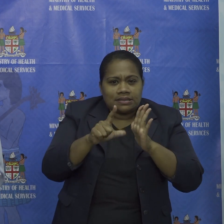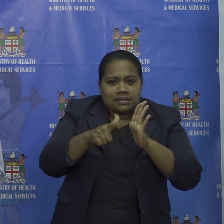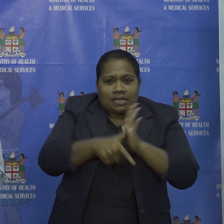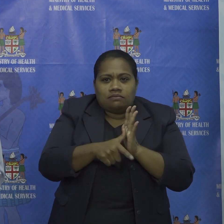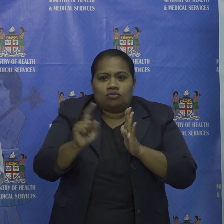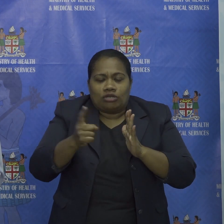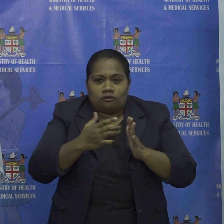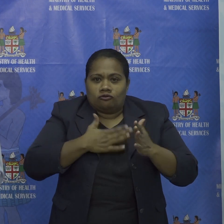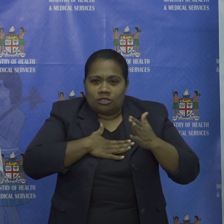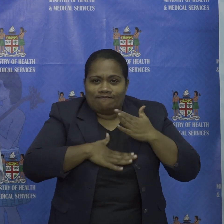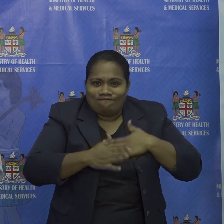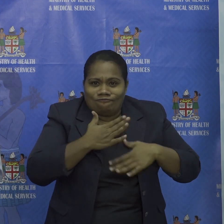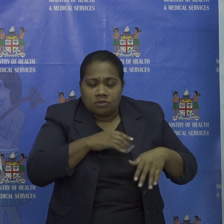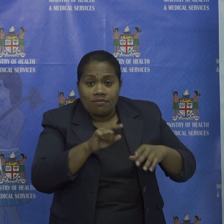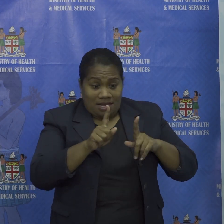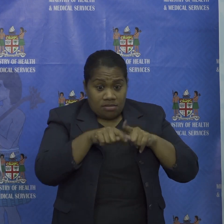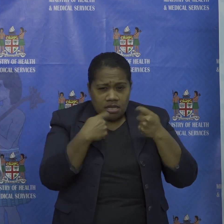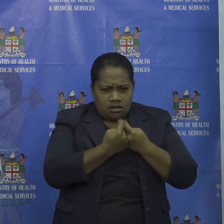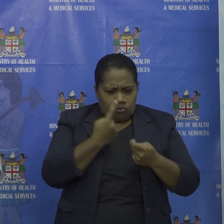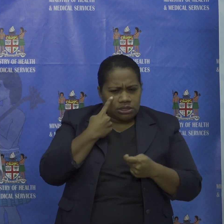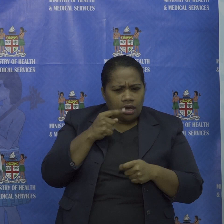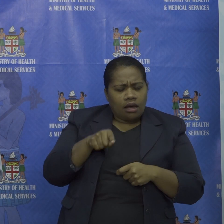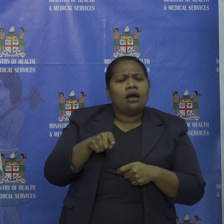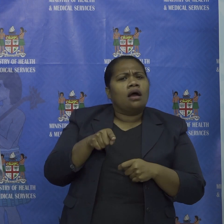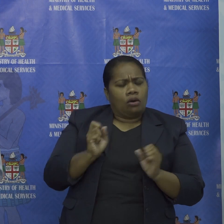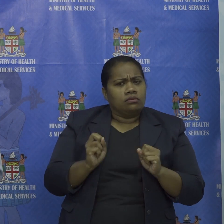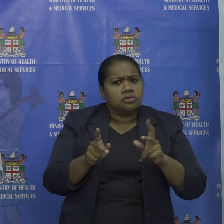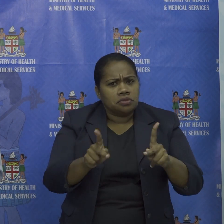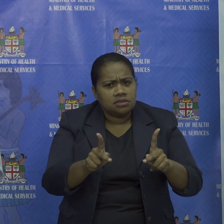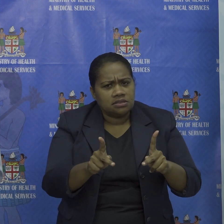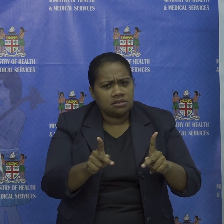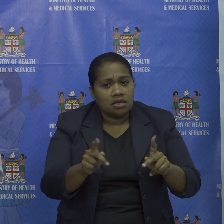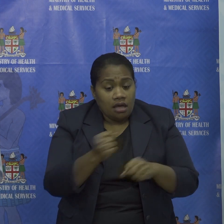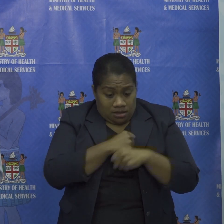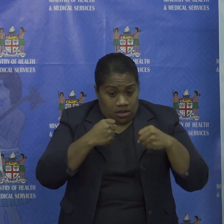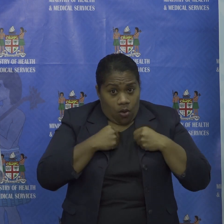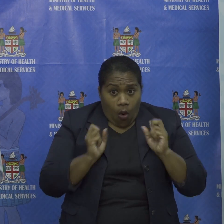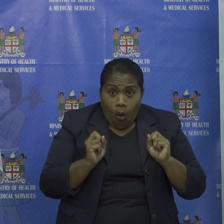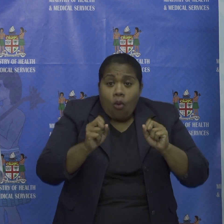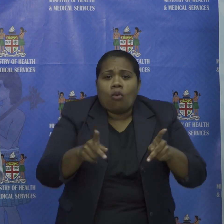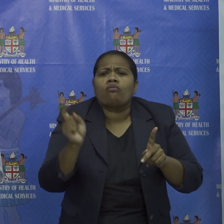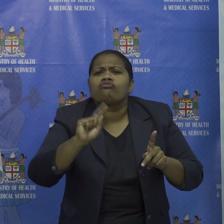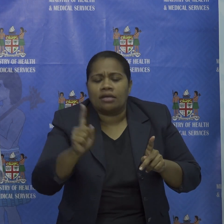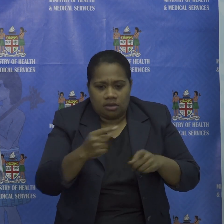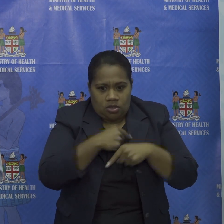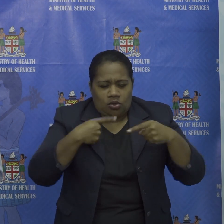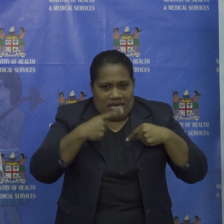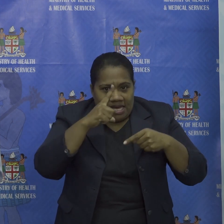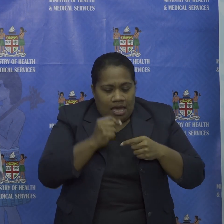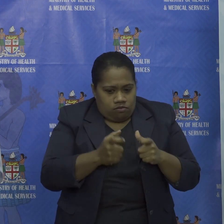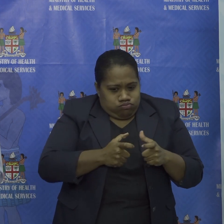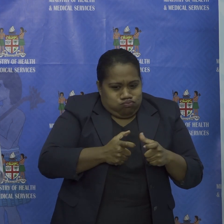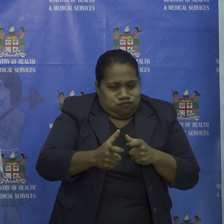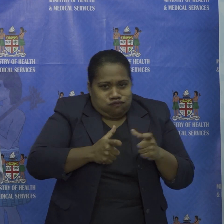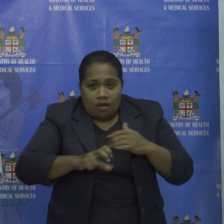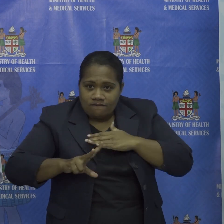But my teams, we see it as an opportunity. As our opportunity to contain the virus. We